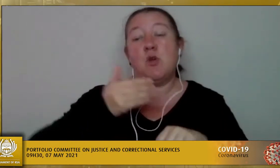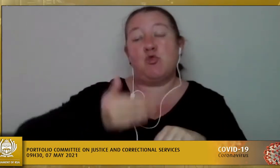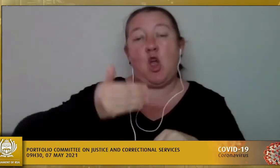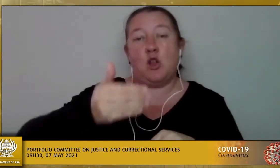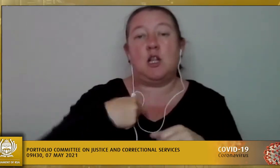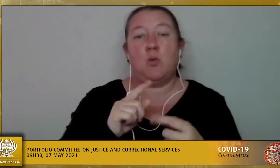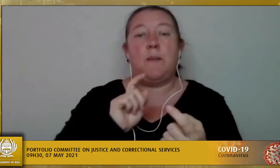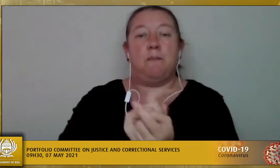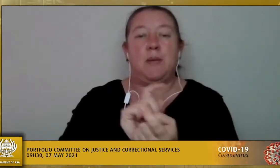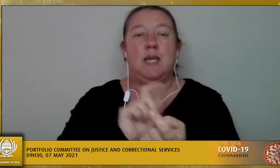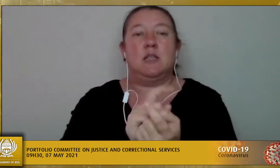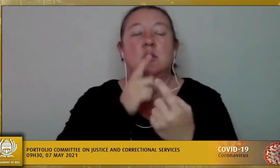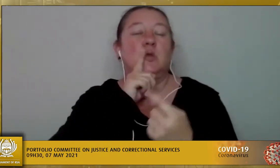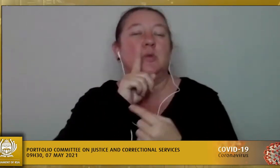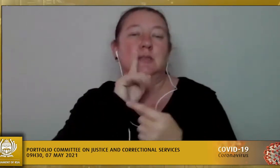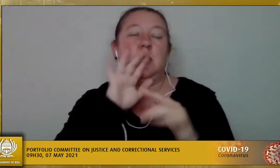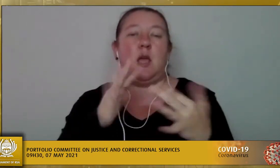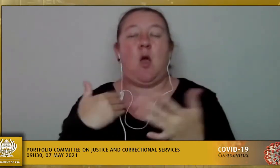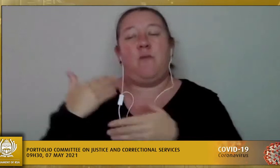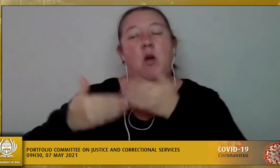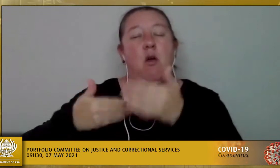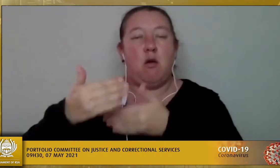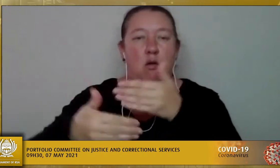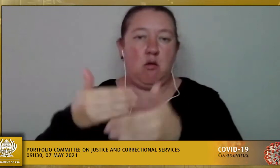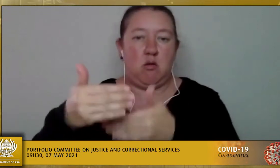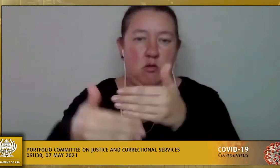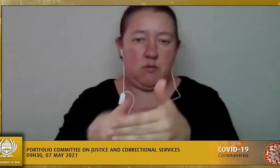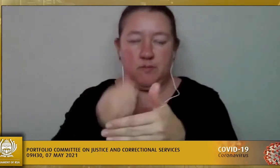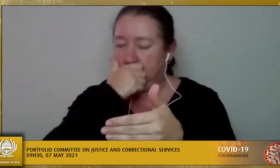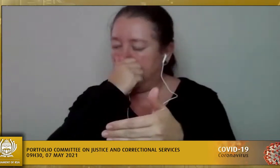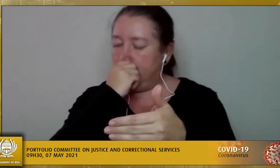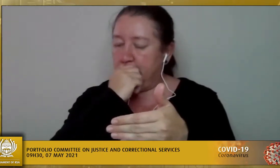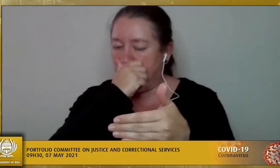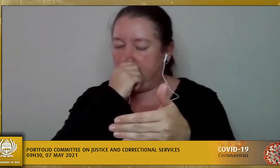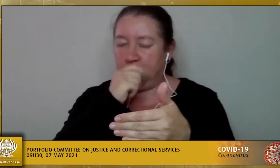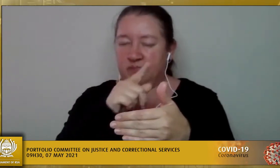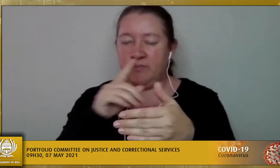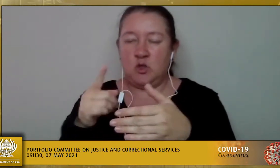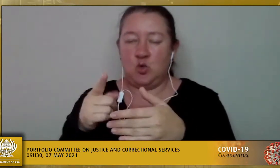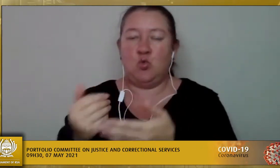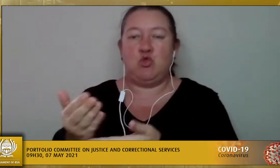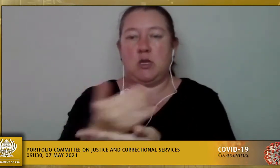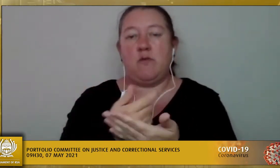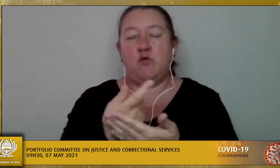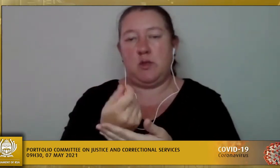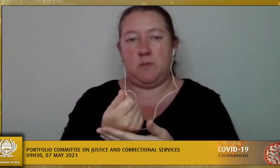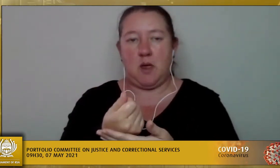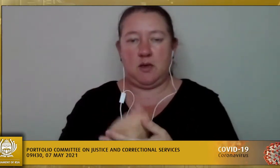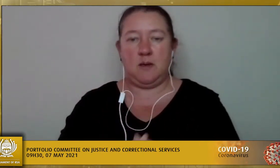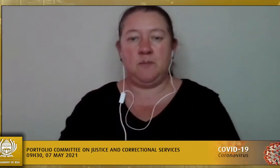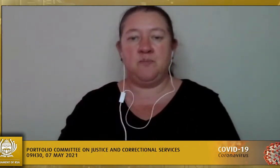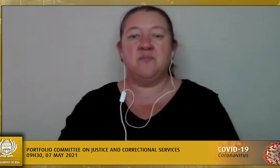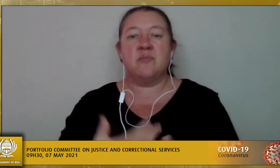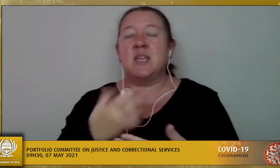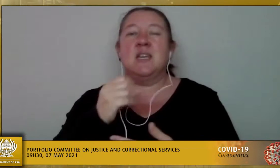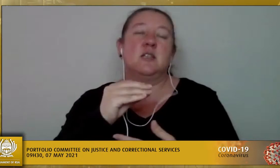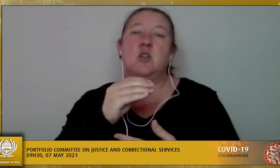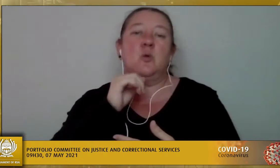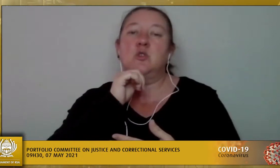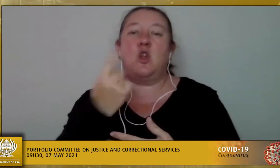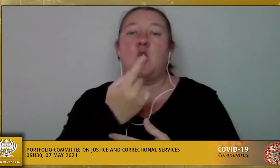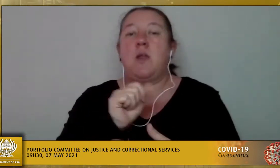to assess how we are doing in terms of um recovering this money back um so it's not only